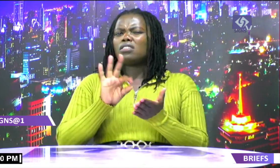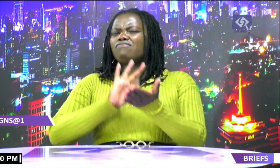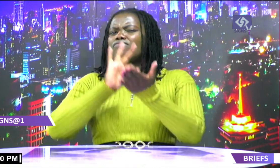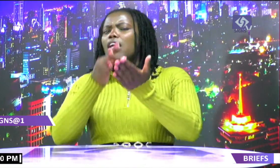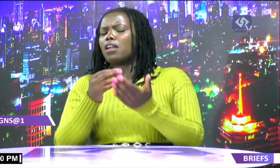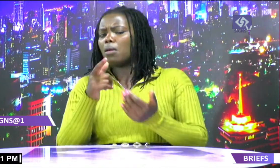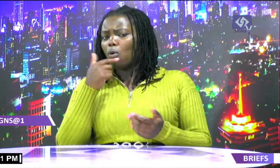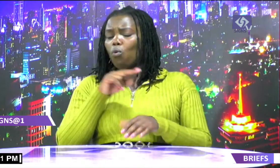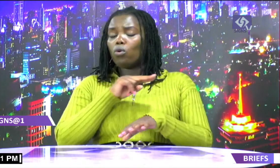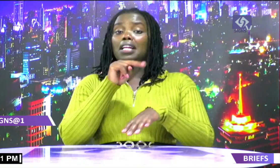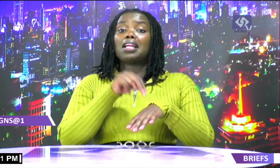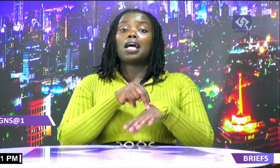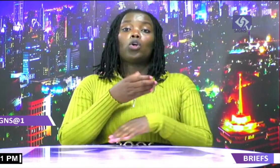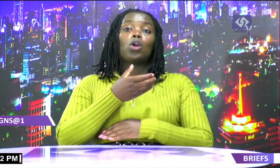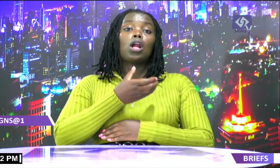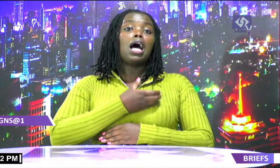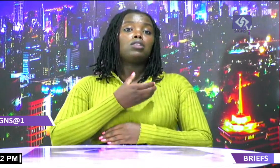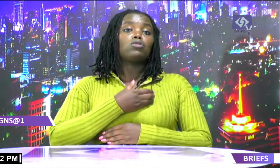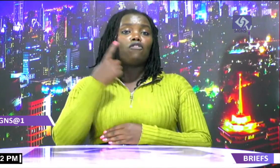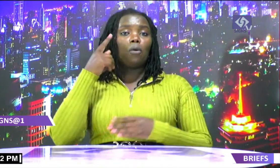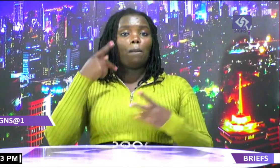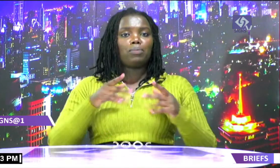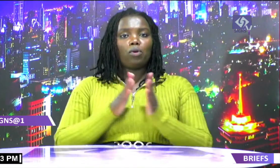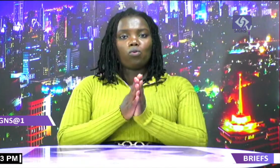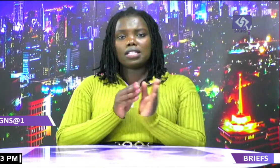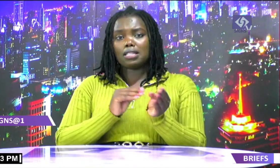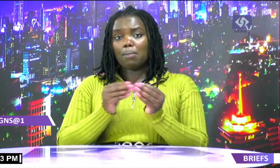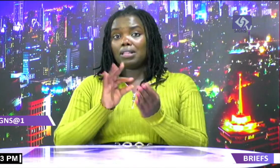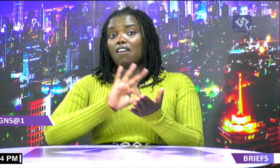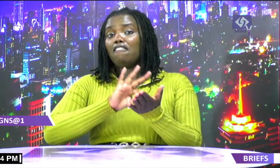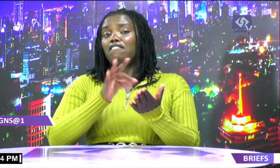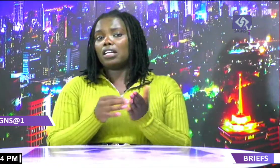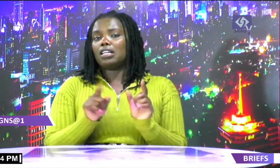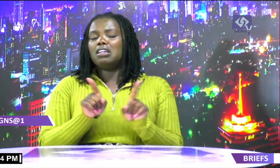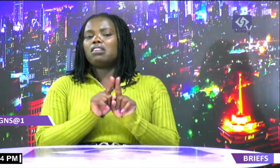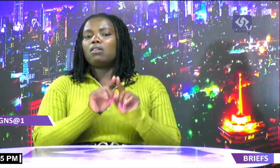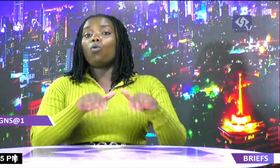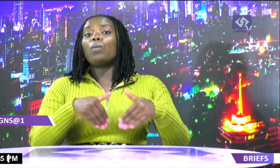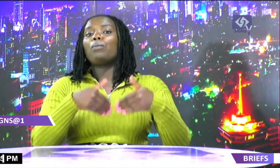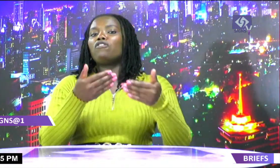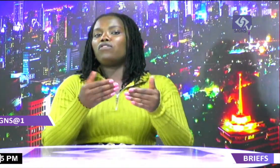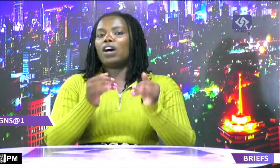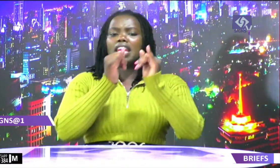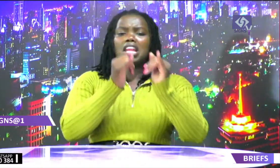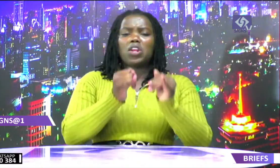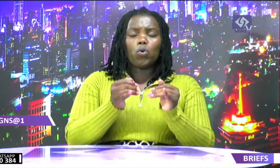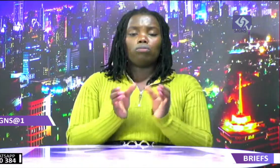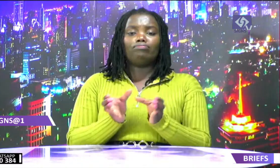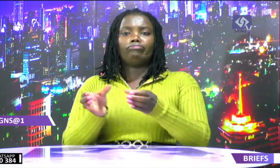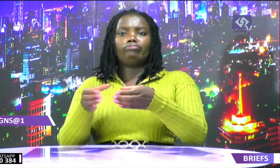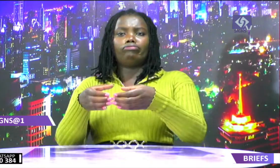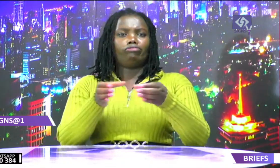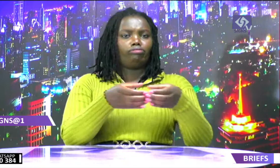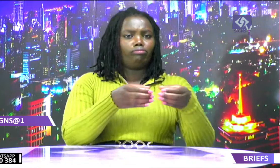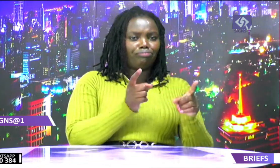which is funded by the National Council for Persons with Disability Fund, will provide new